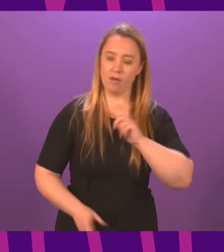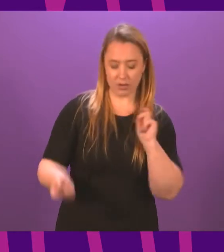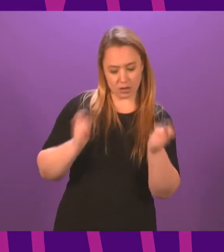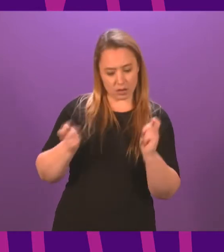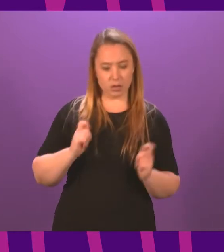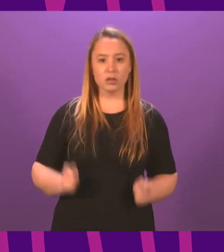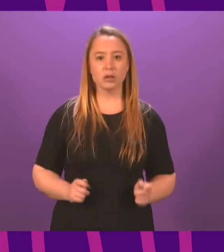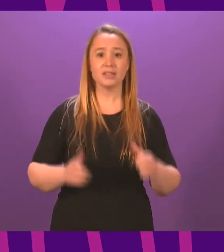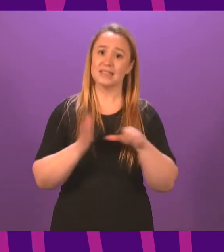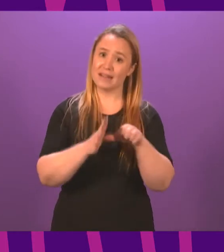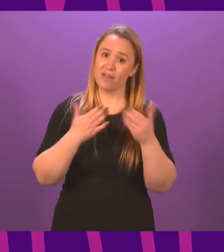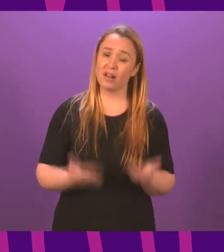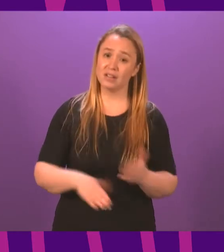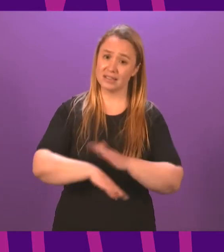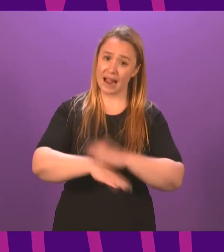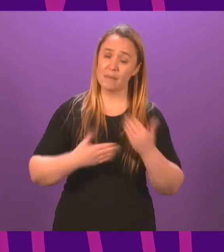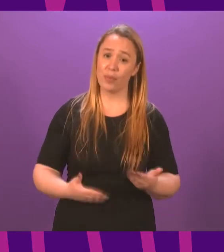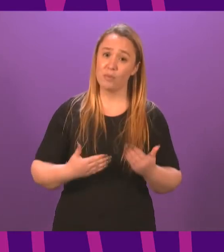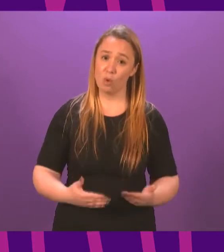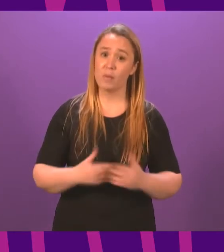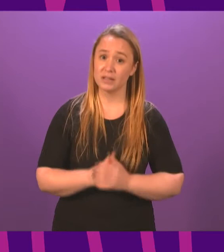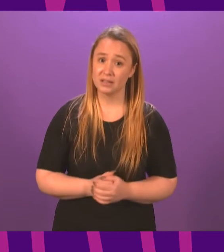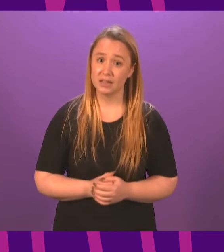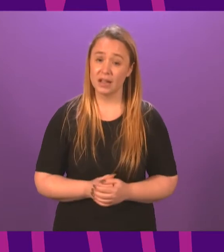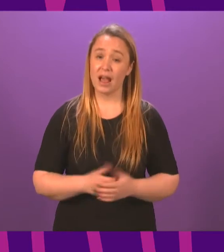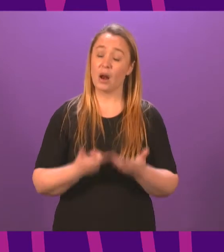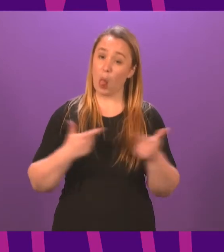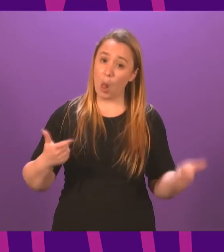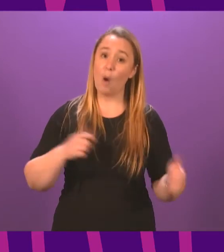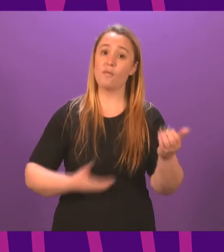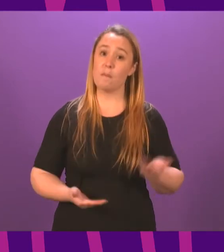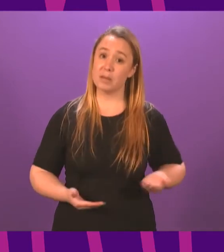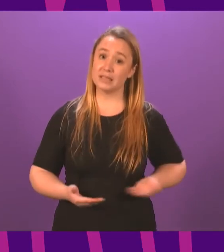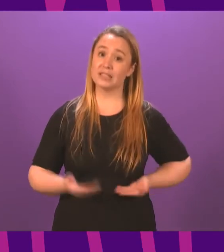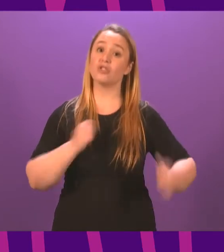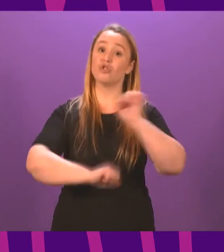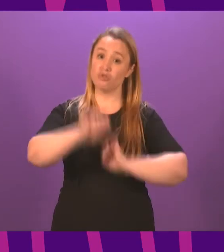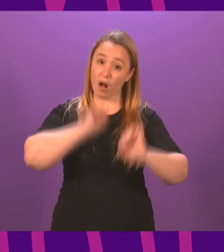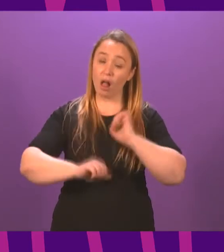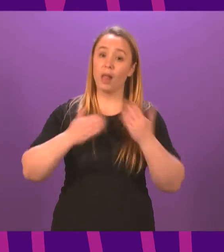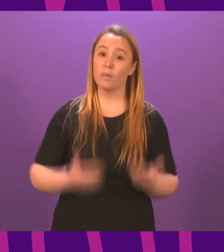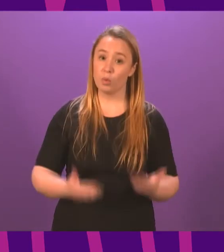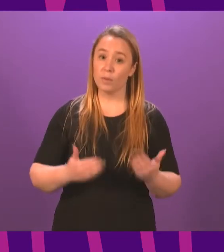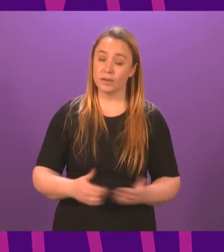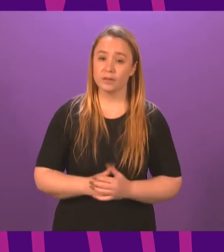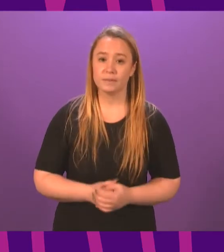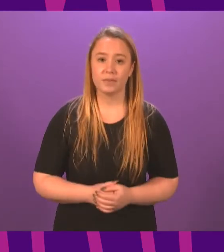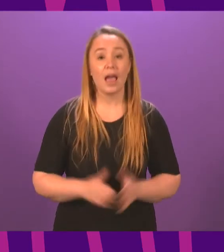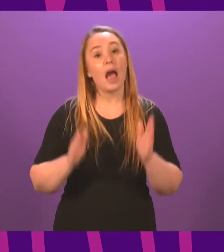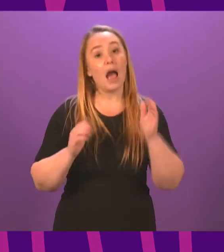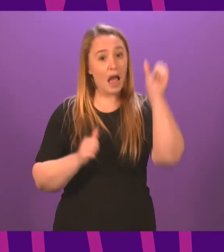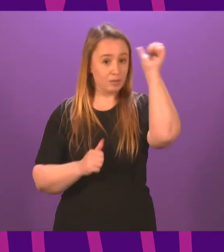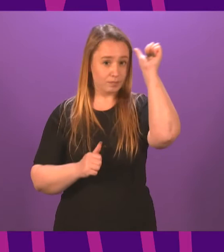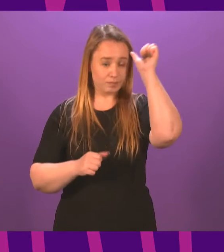period when many are struggling to keep their heads above water. In conclusion, Presiding Officer, we understand the need to move rapidly to